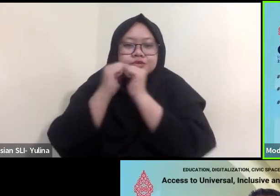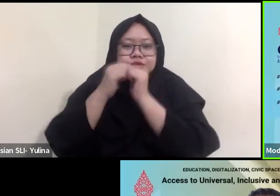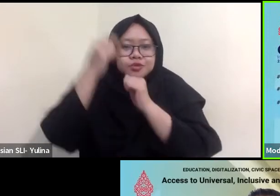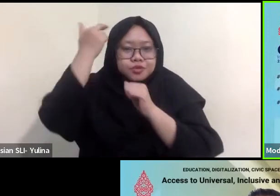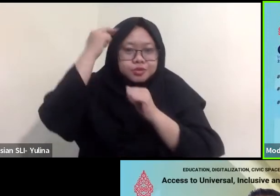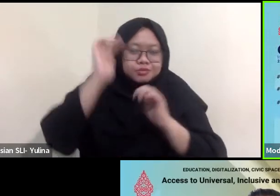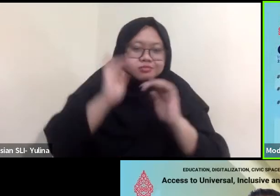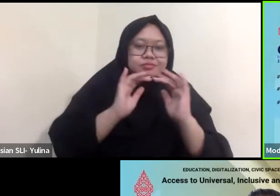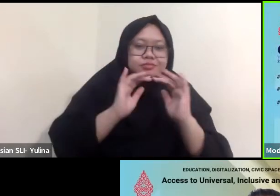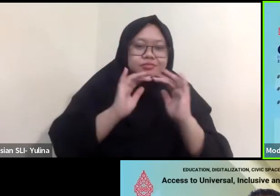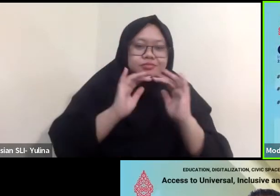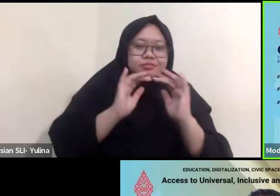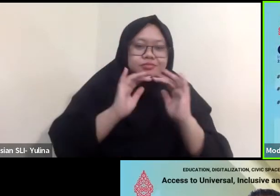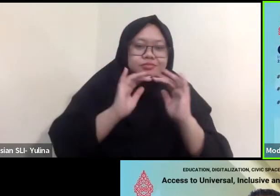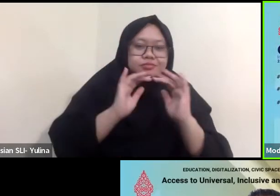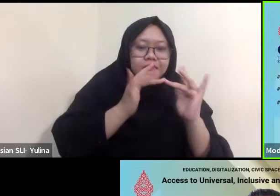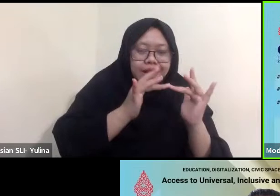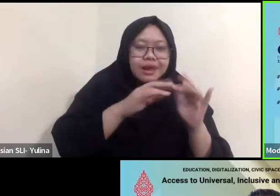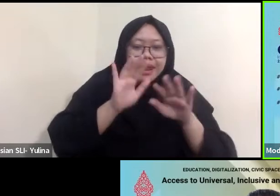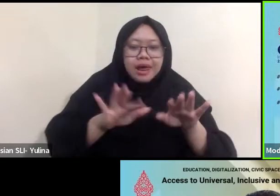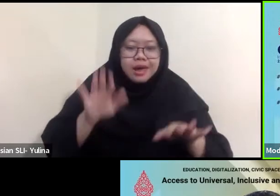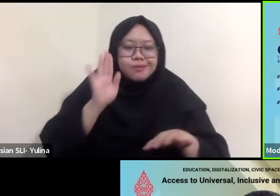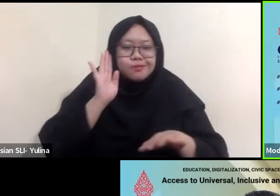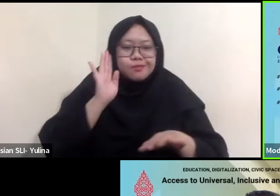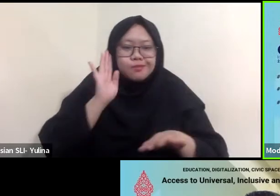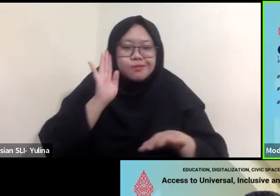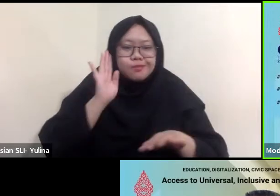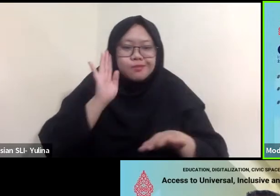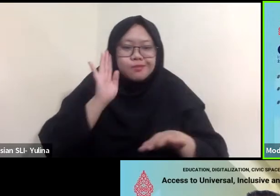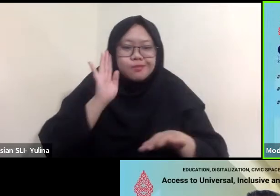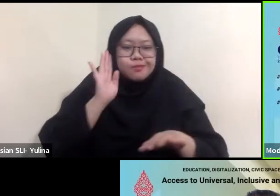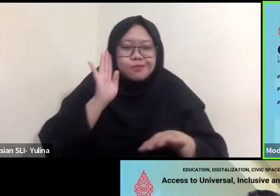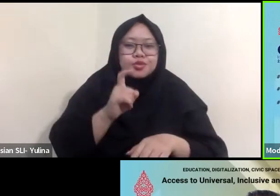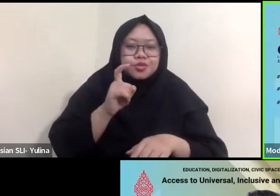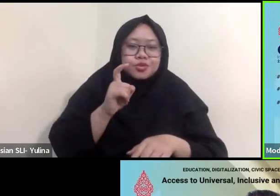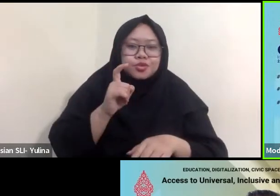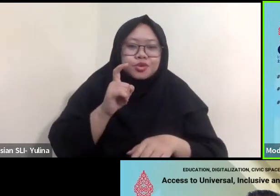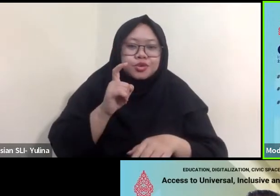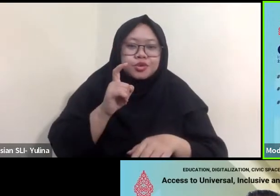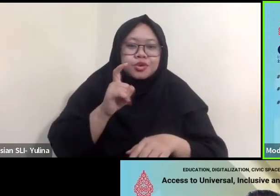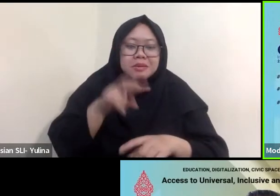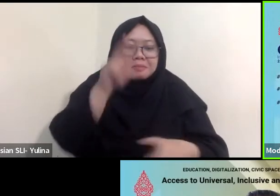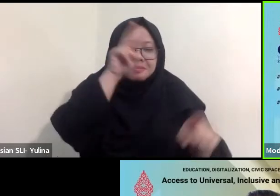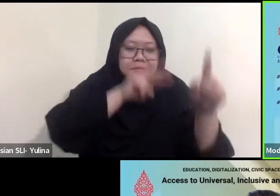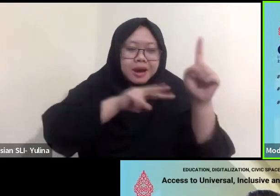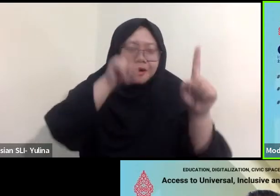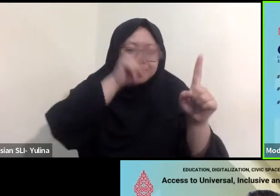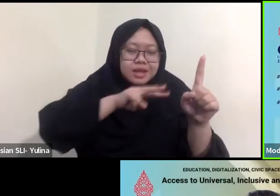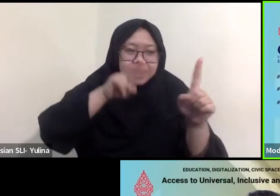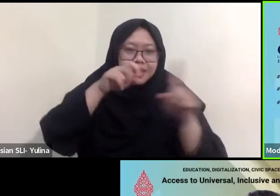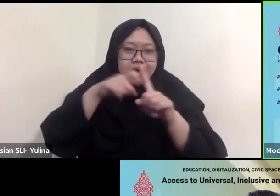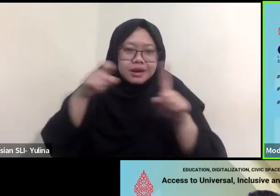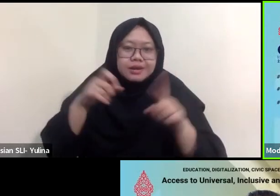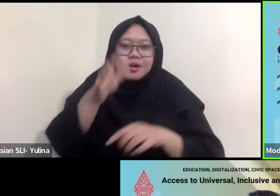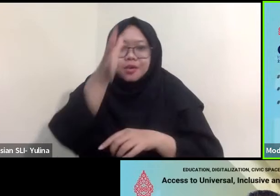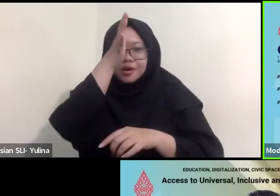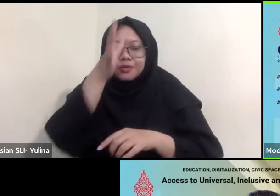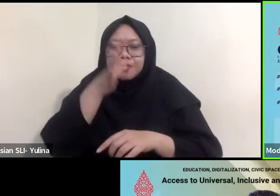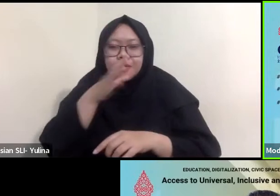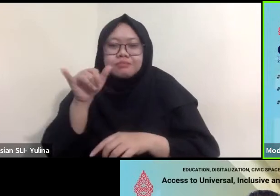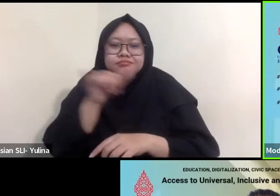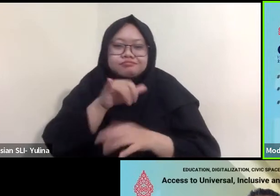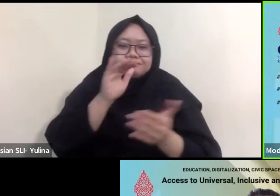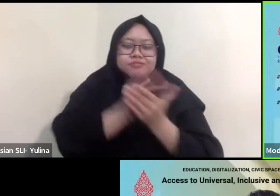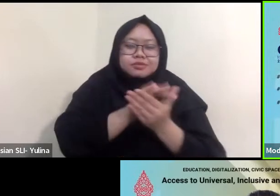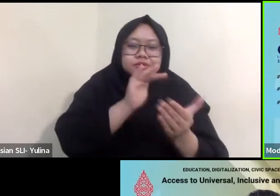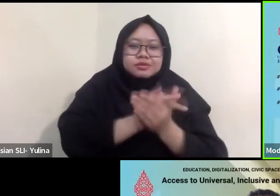it requires parental and school moderation, you know, because children themselves are not yet old enough to identify